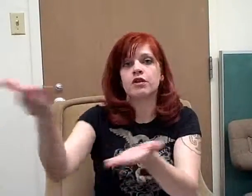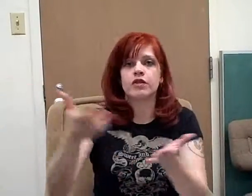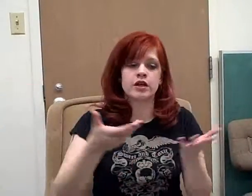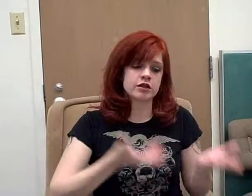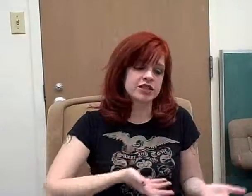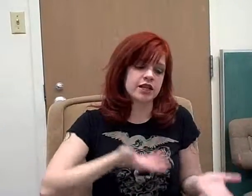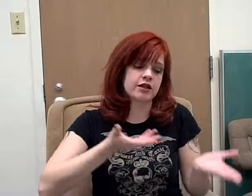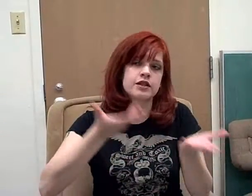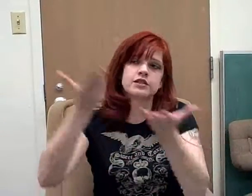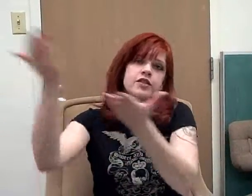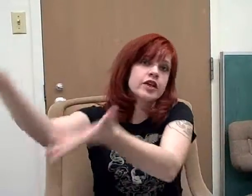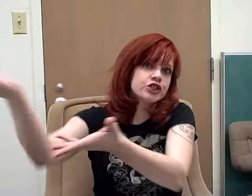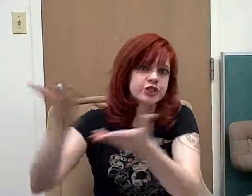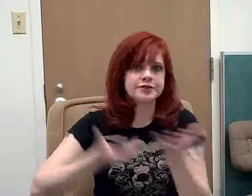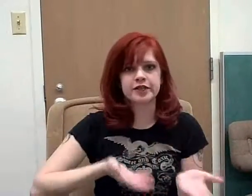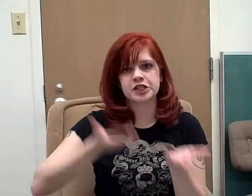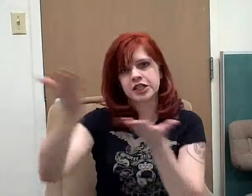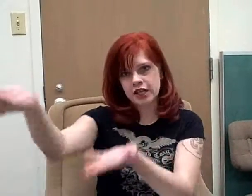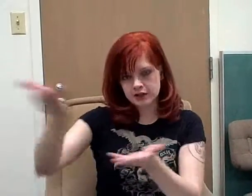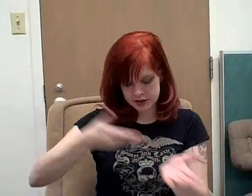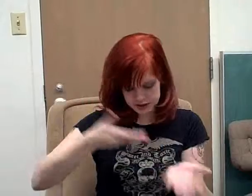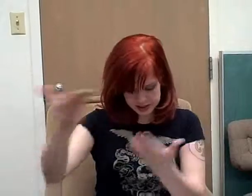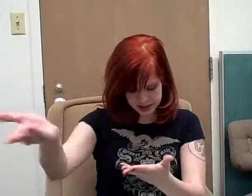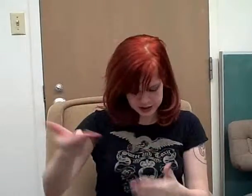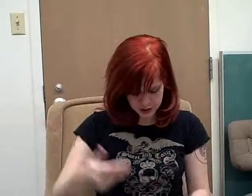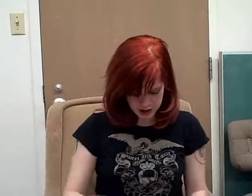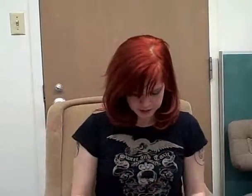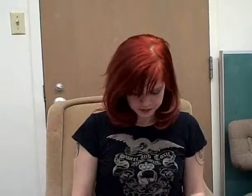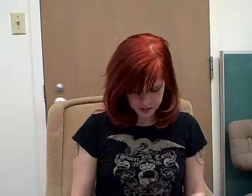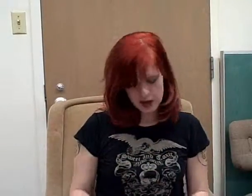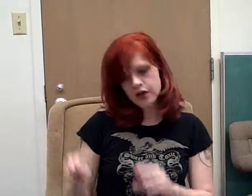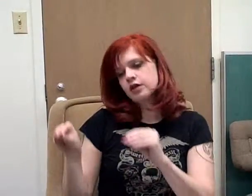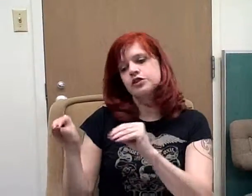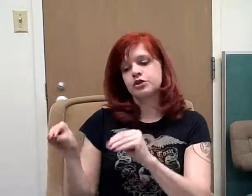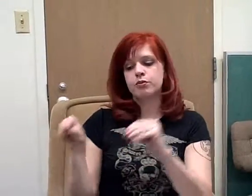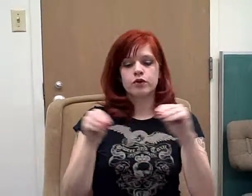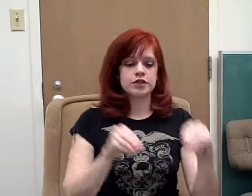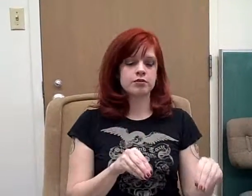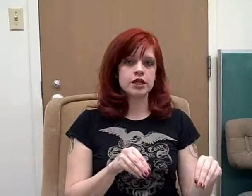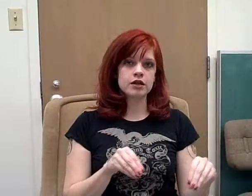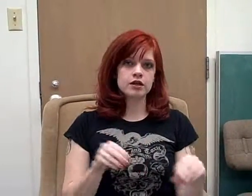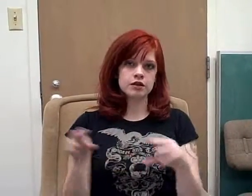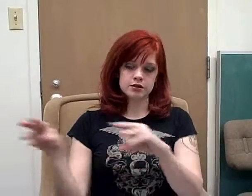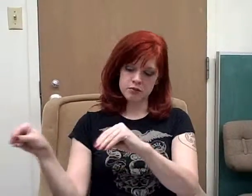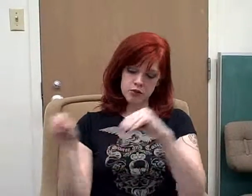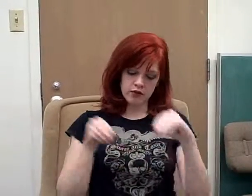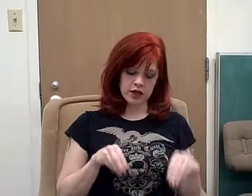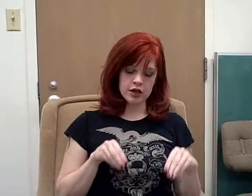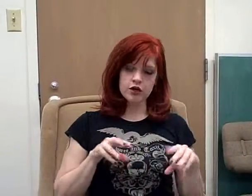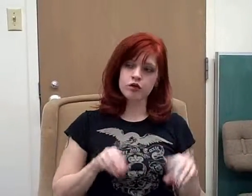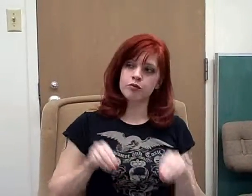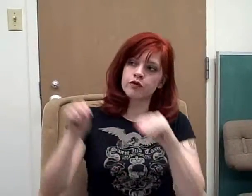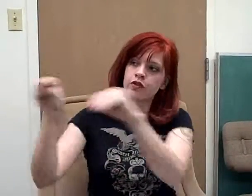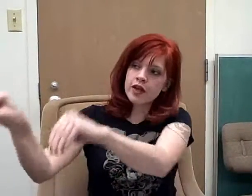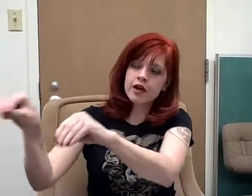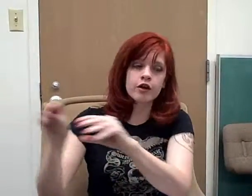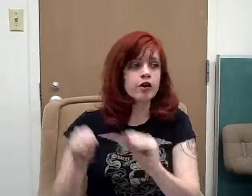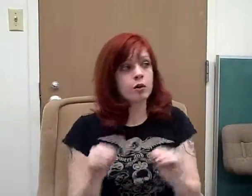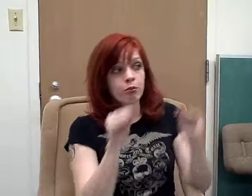over there. Take this to the kitchen. Things like that. Take things away. To move something, move it here, move it there, put